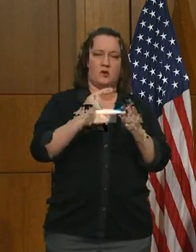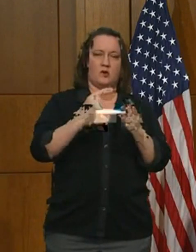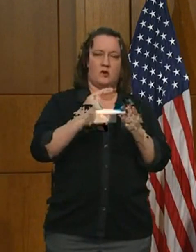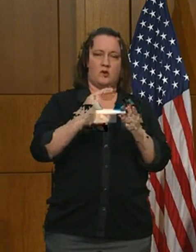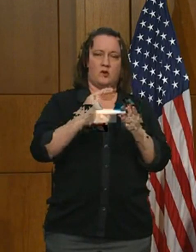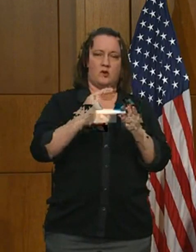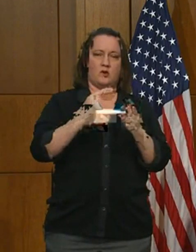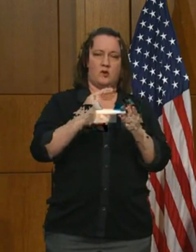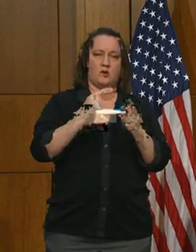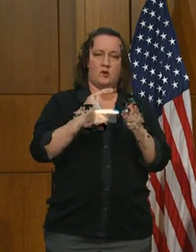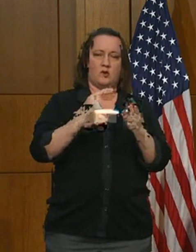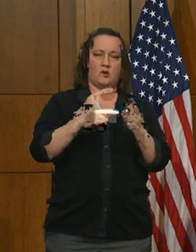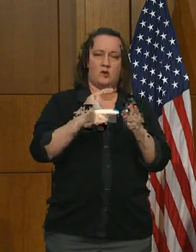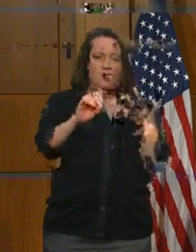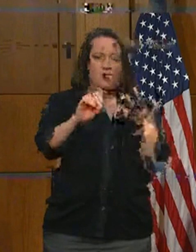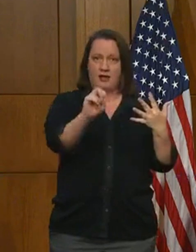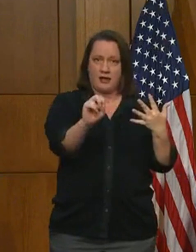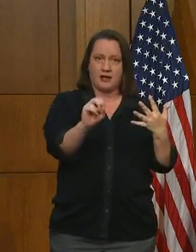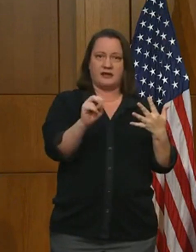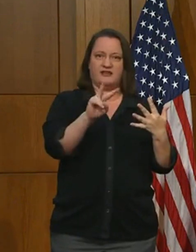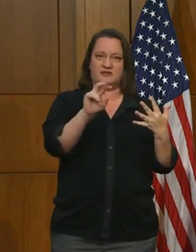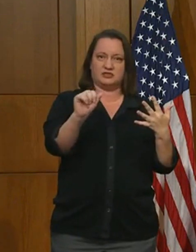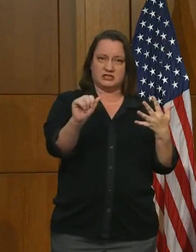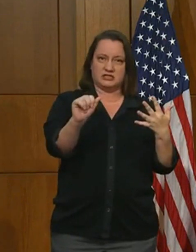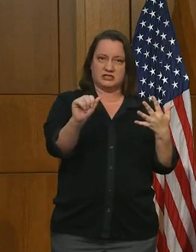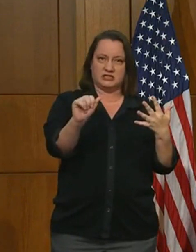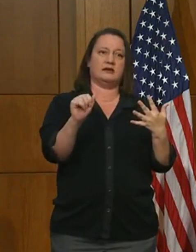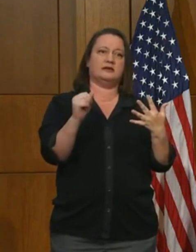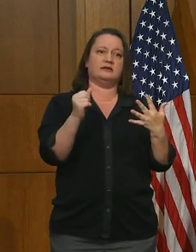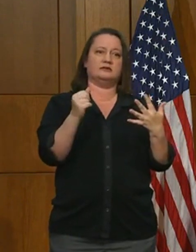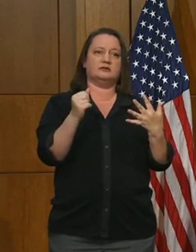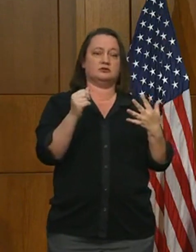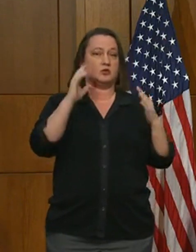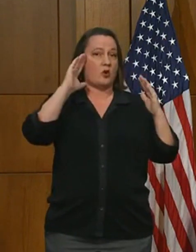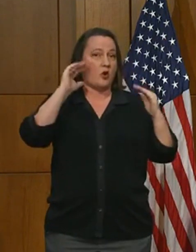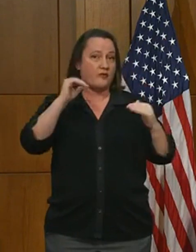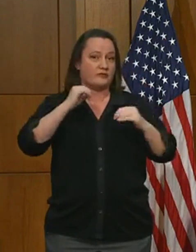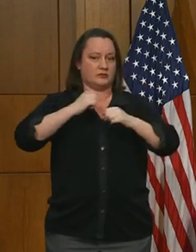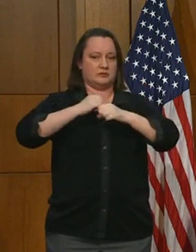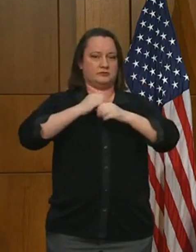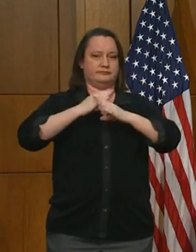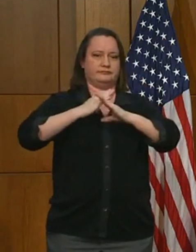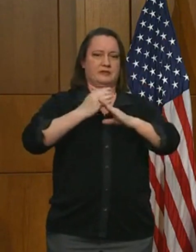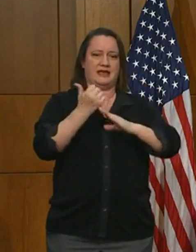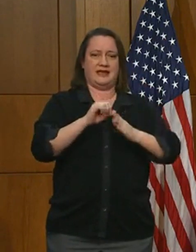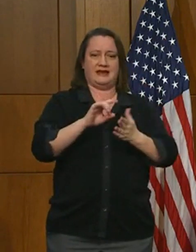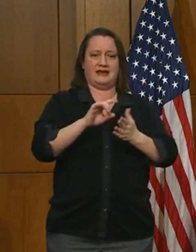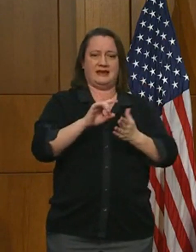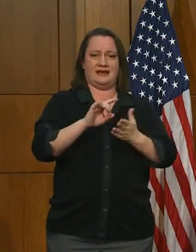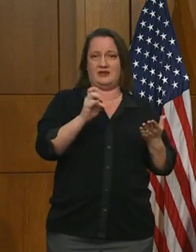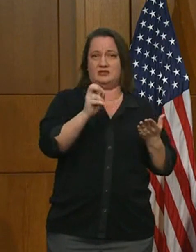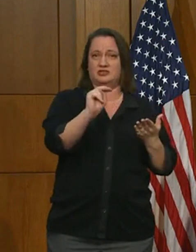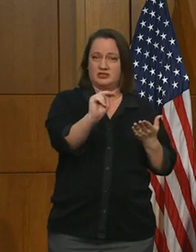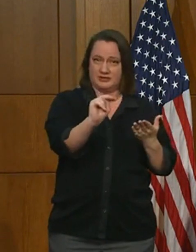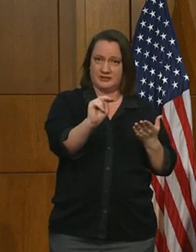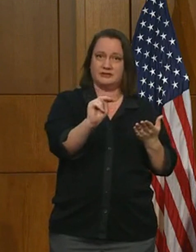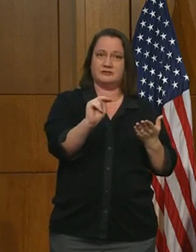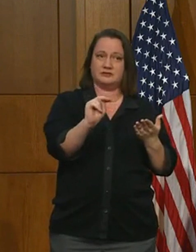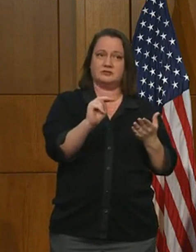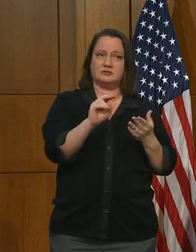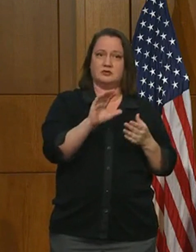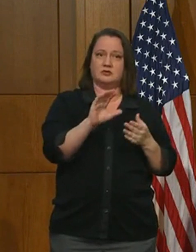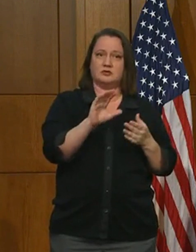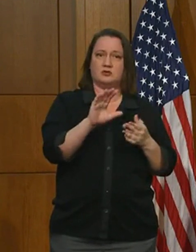outlined that we're working on in Virginia to hopefully prevent any evictions, especially during this